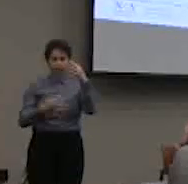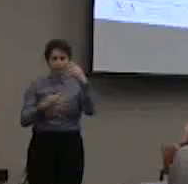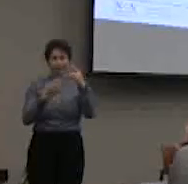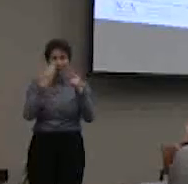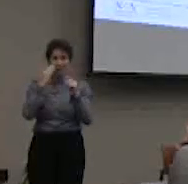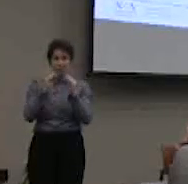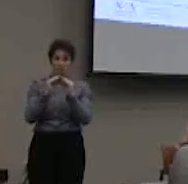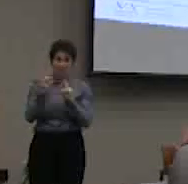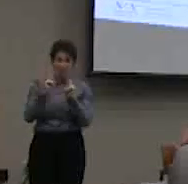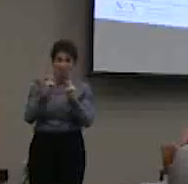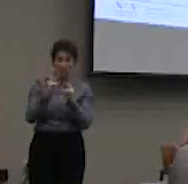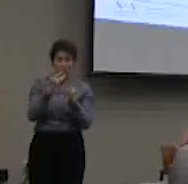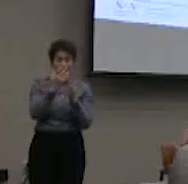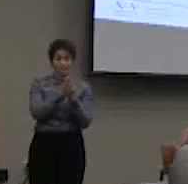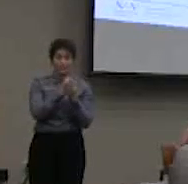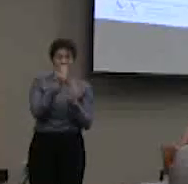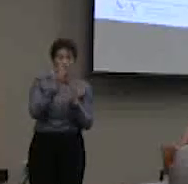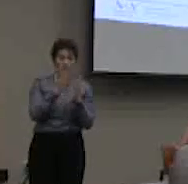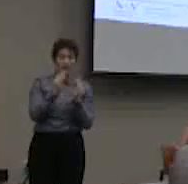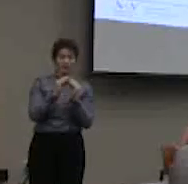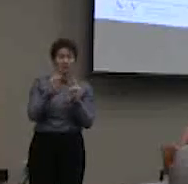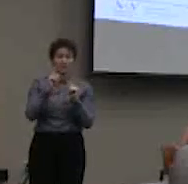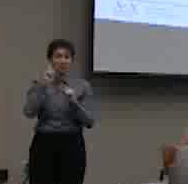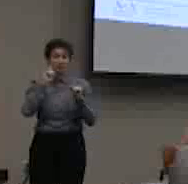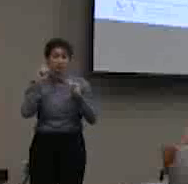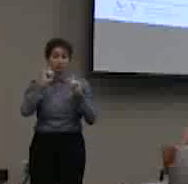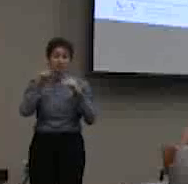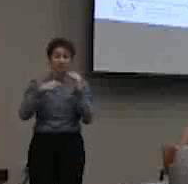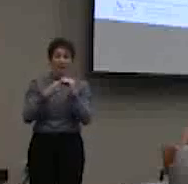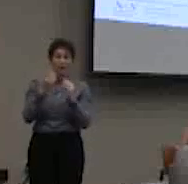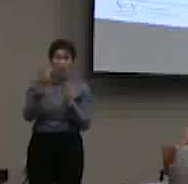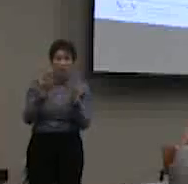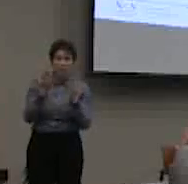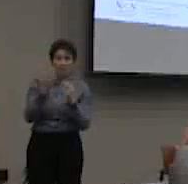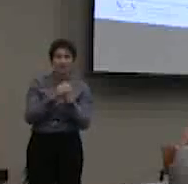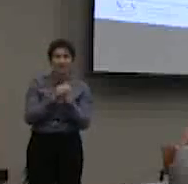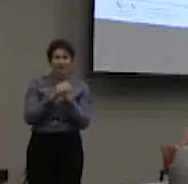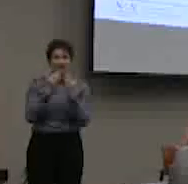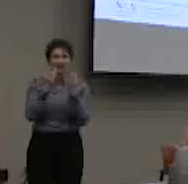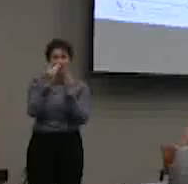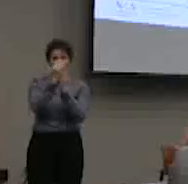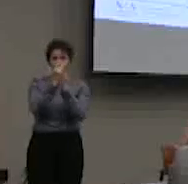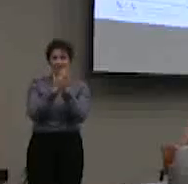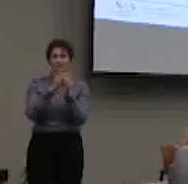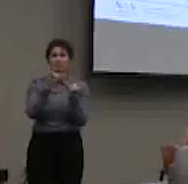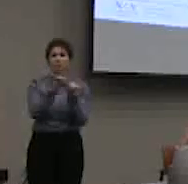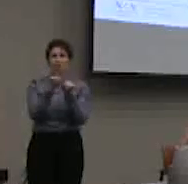people hear about services, and so that waiting list is also a moving target.